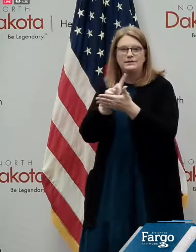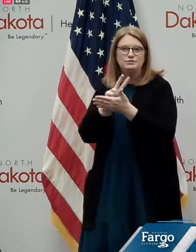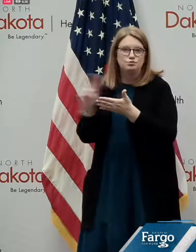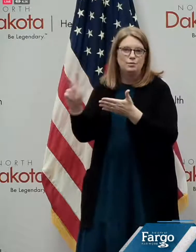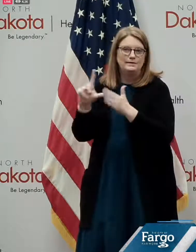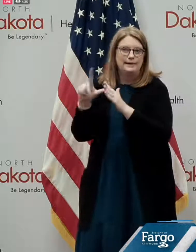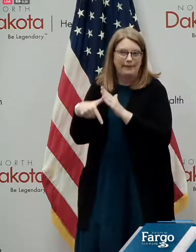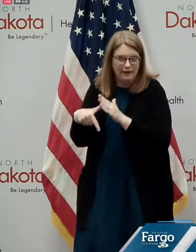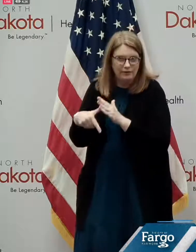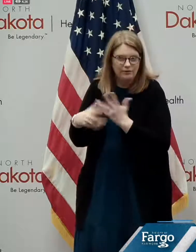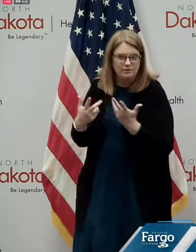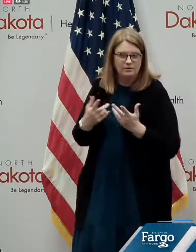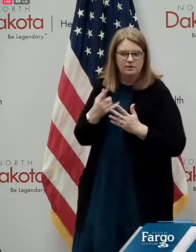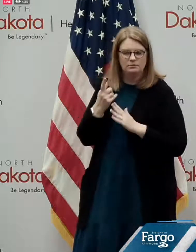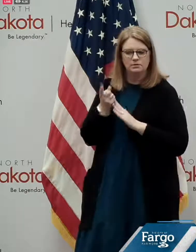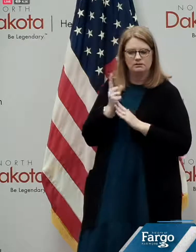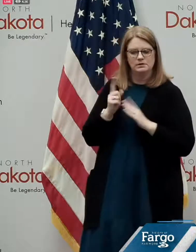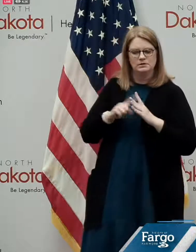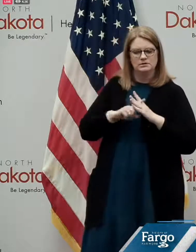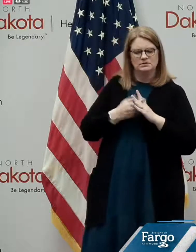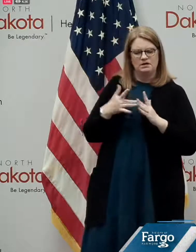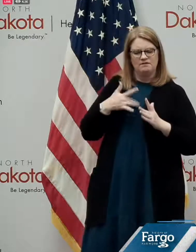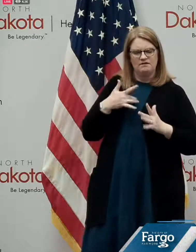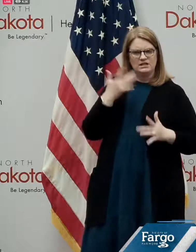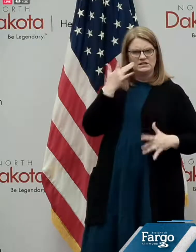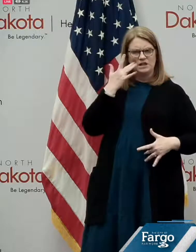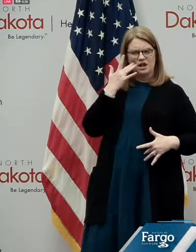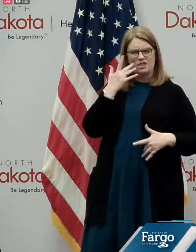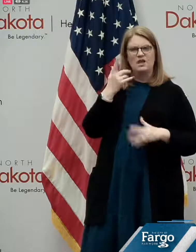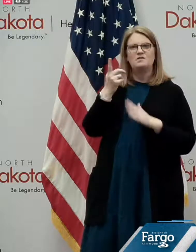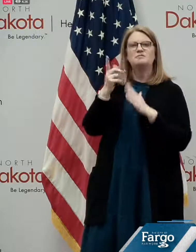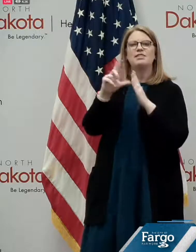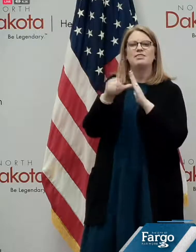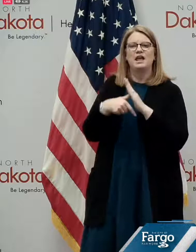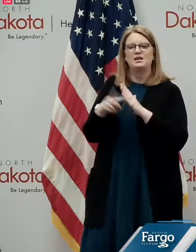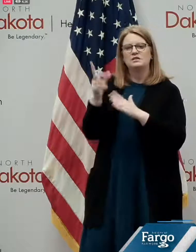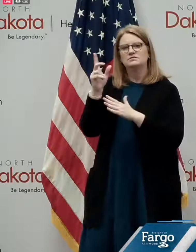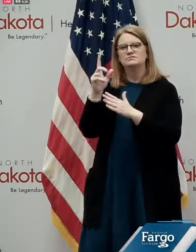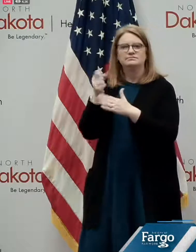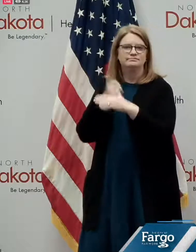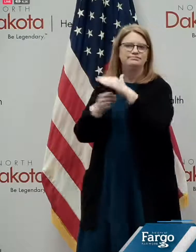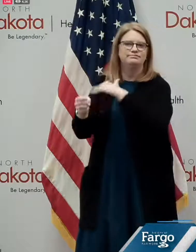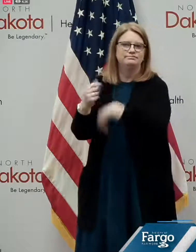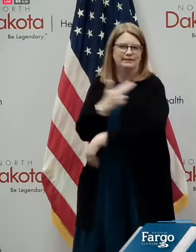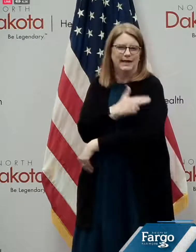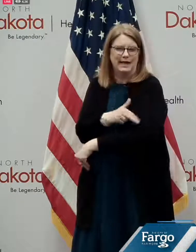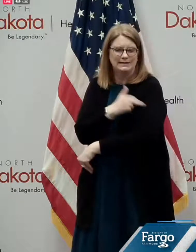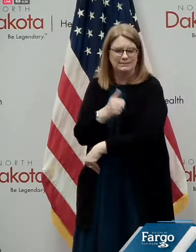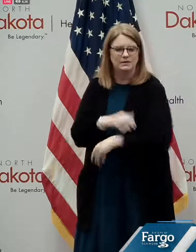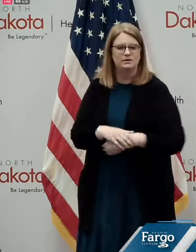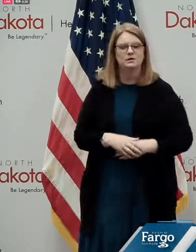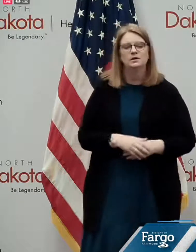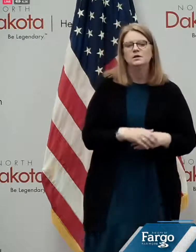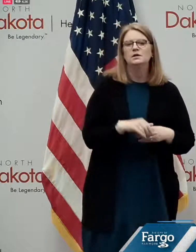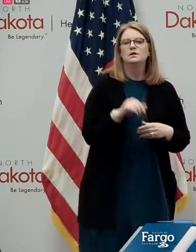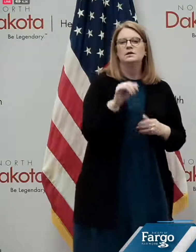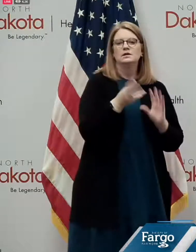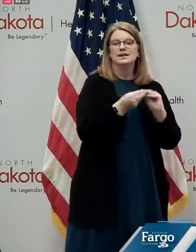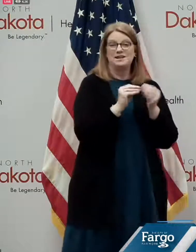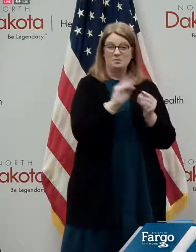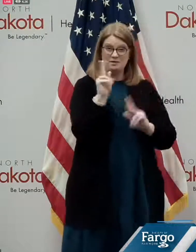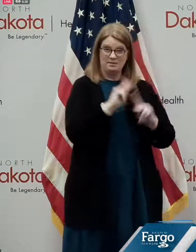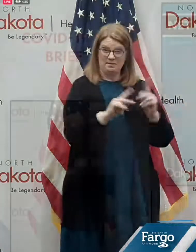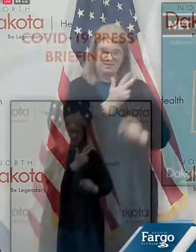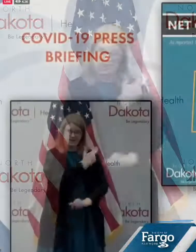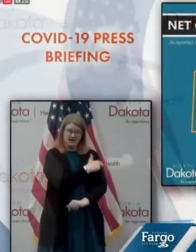initial infection, and so that's even more of a trailing indicator. On the hospitalization, we've got 35